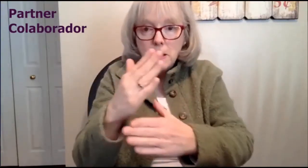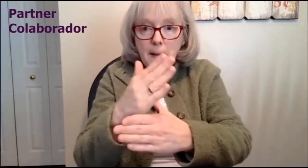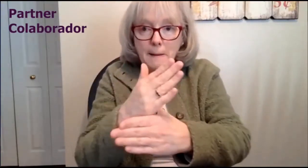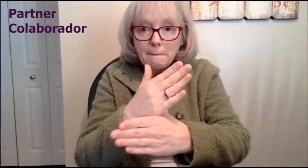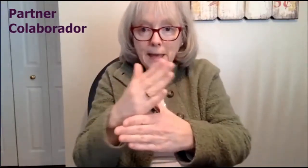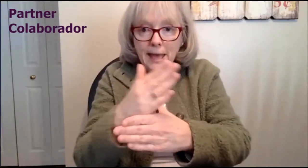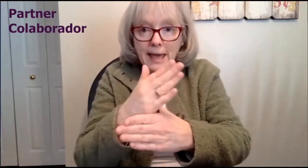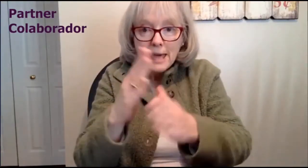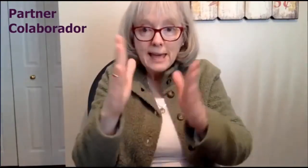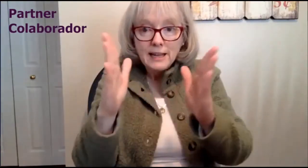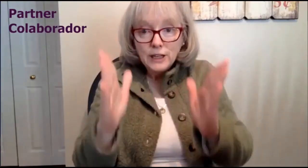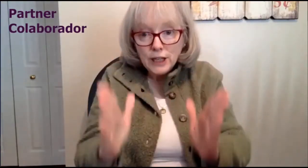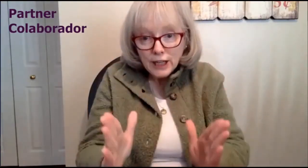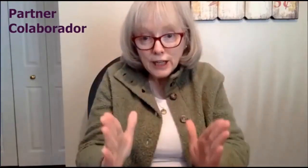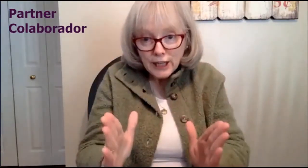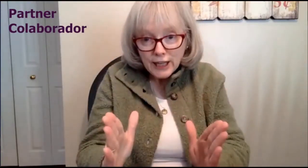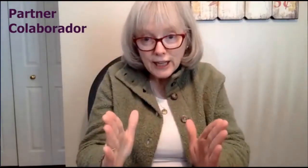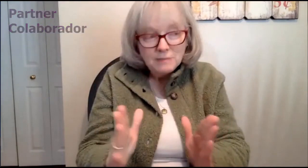Partner.